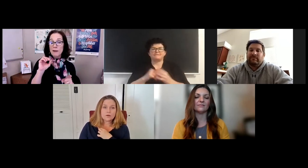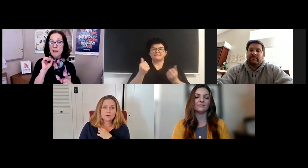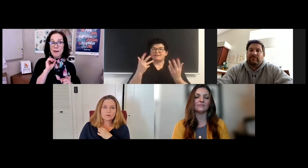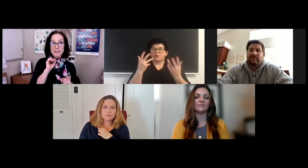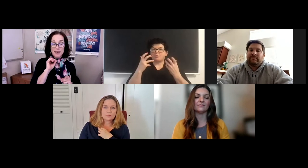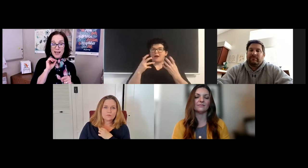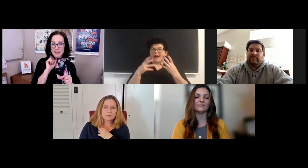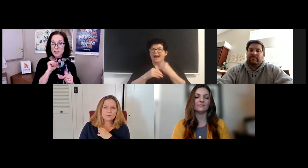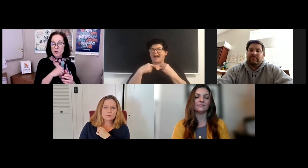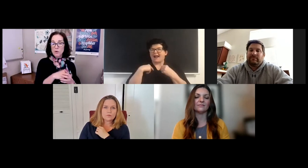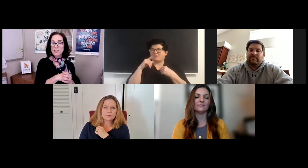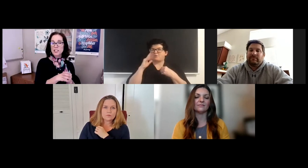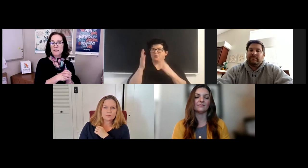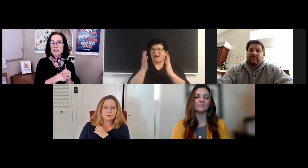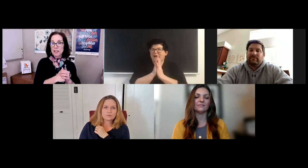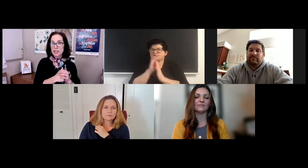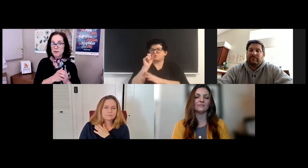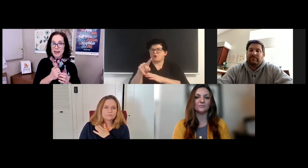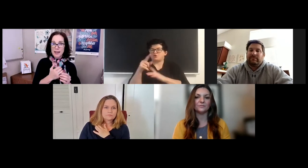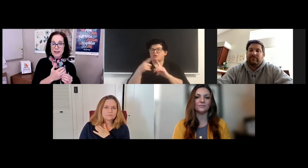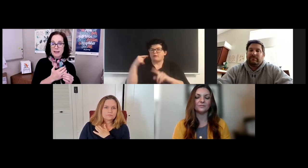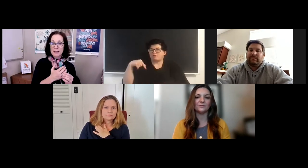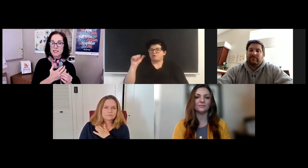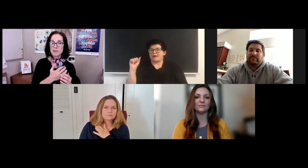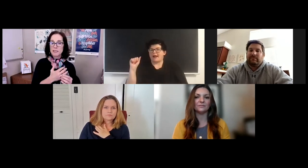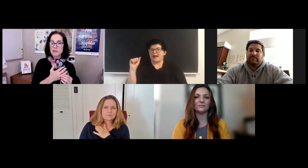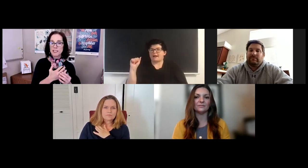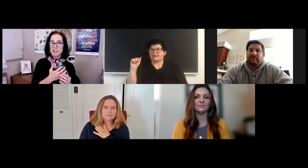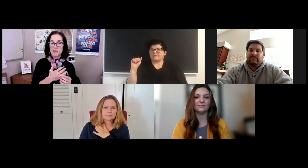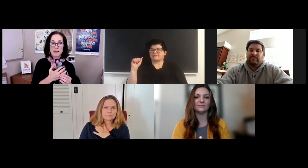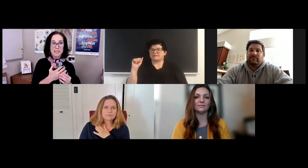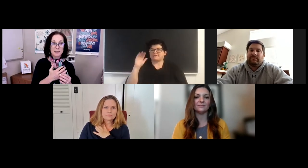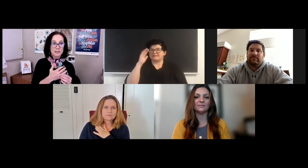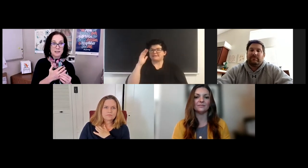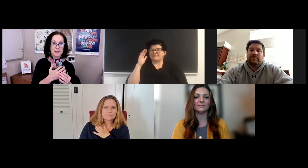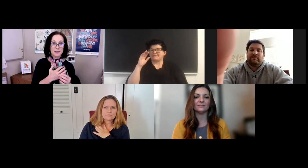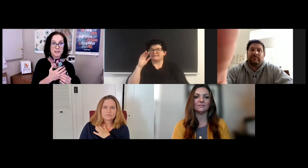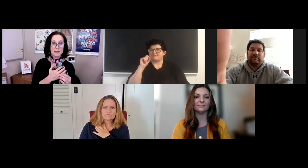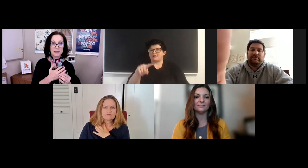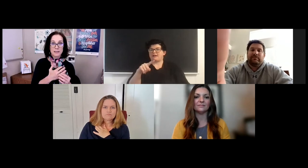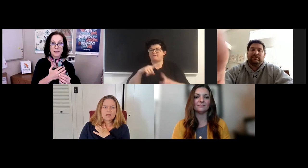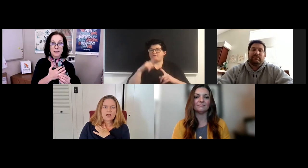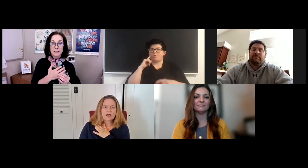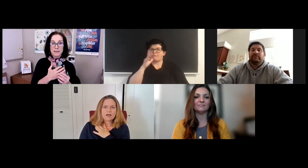add? Otherwise, I'm going to ask a question from the Q&A that seems to be directed to the parents.